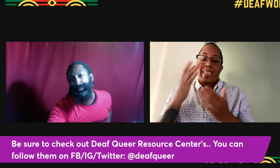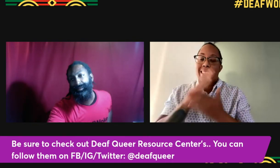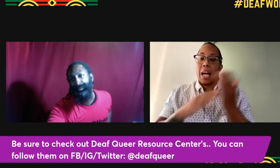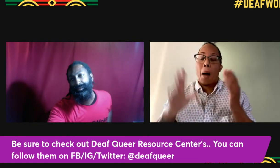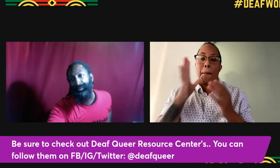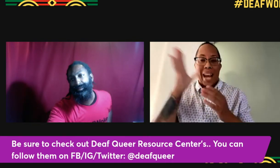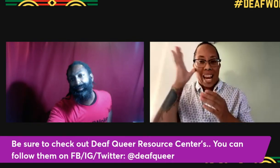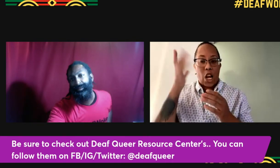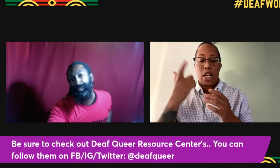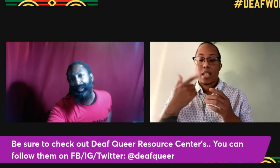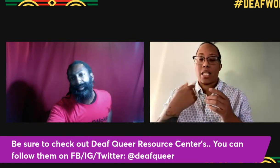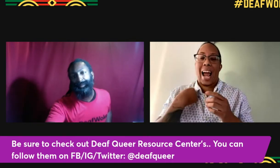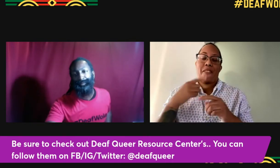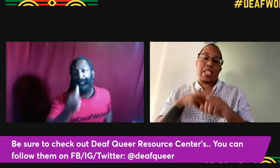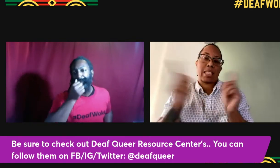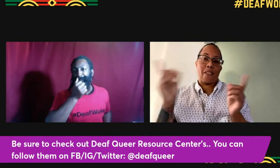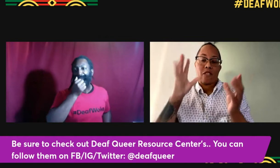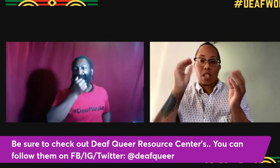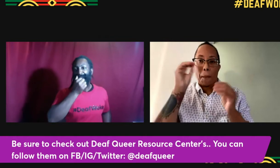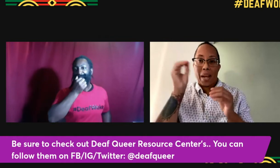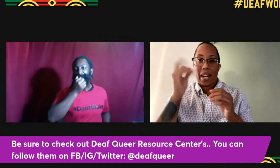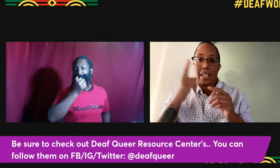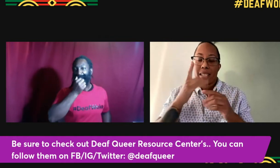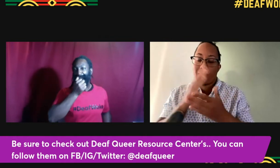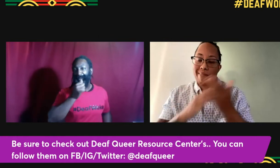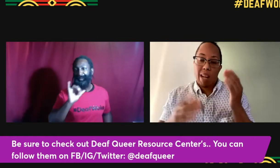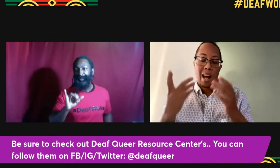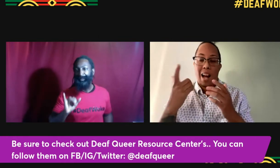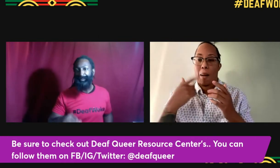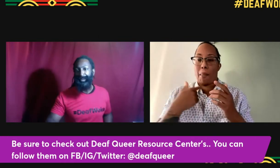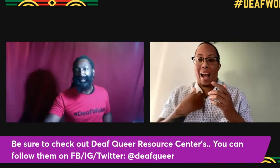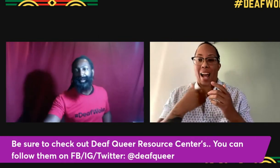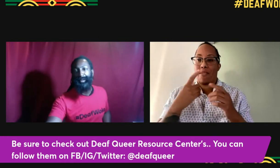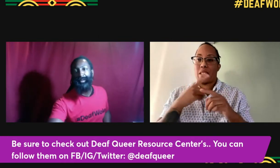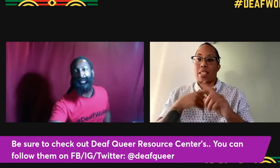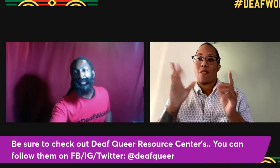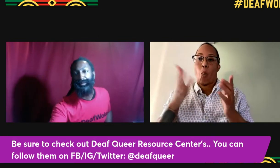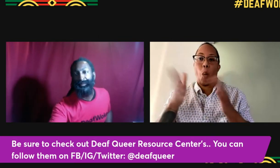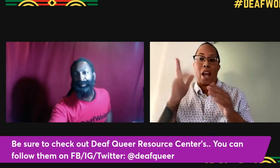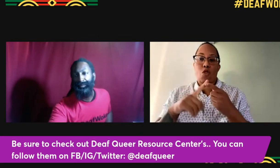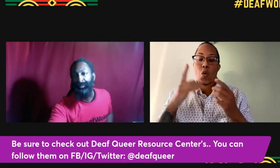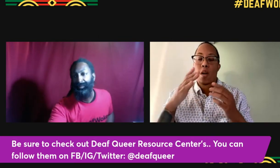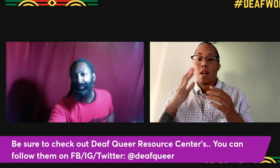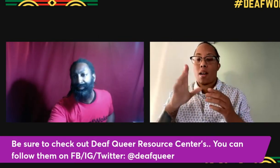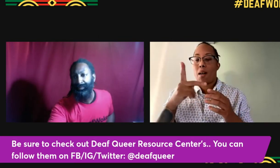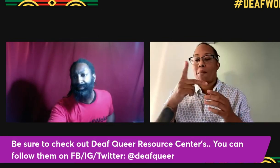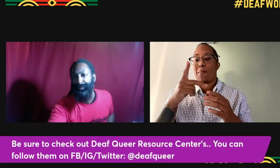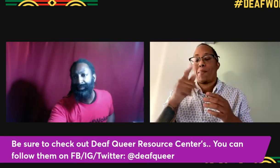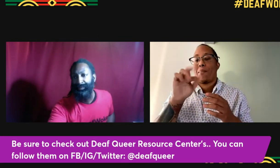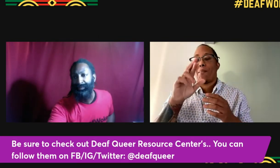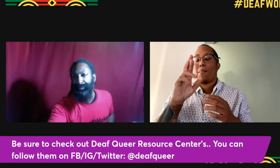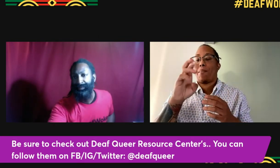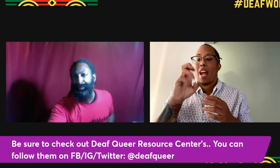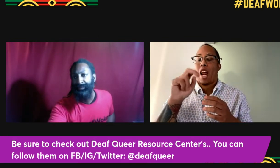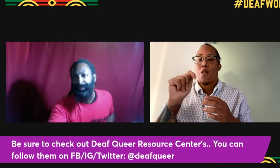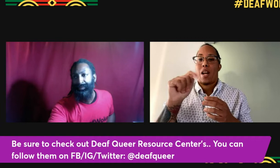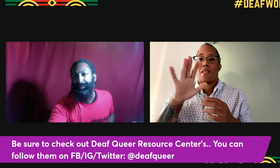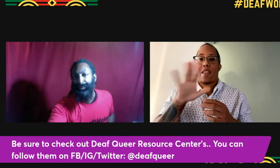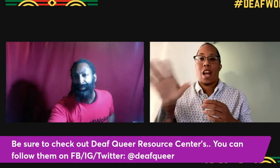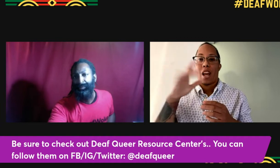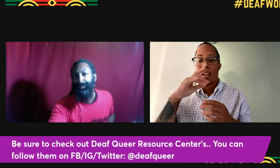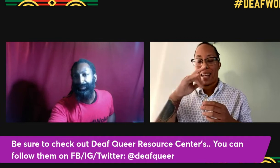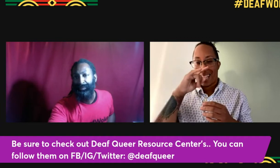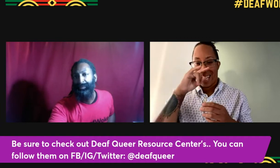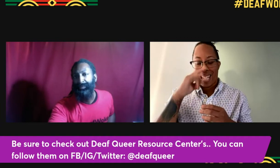I don't view it as protective, but I know that some parents have different opinions and some have different ways that